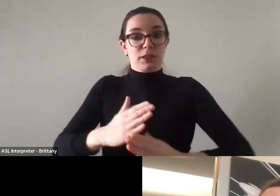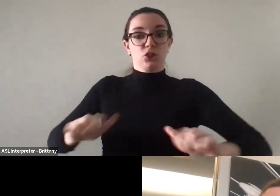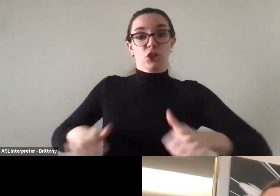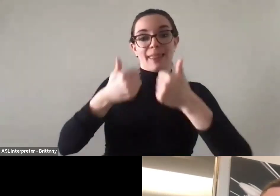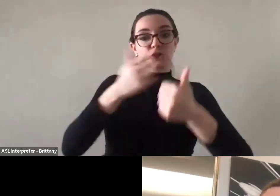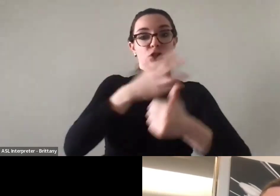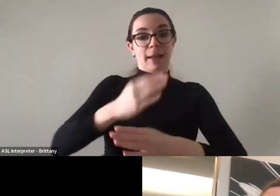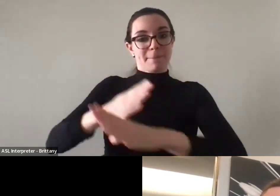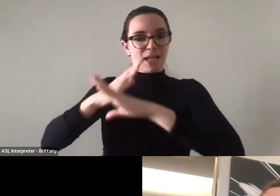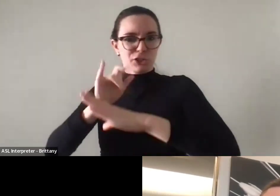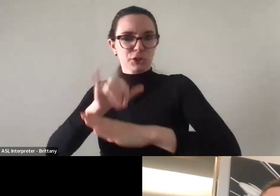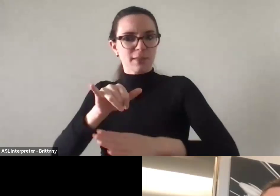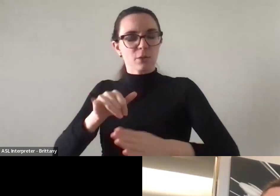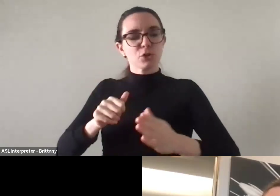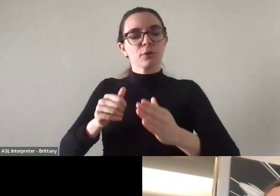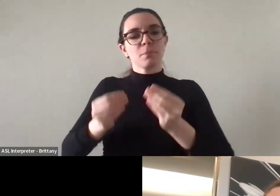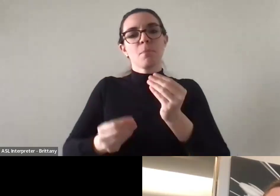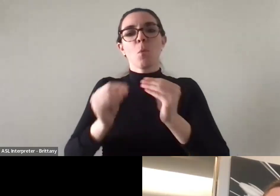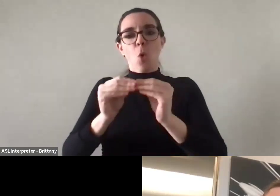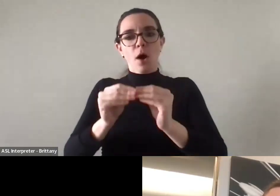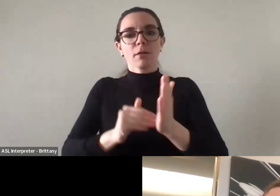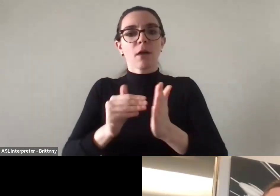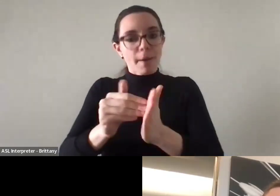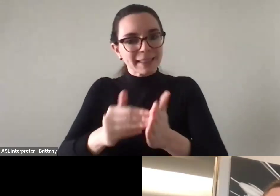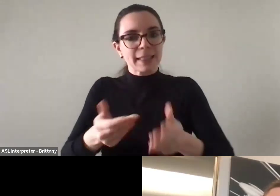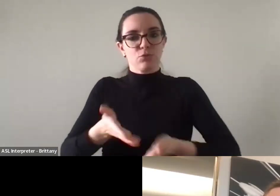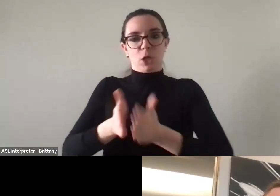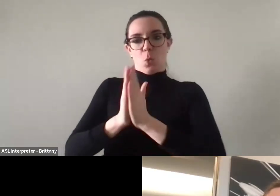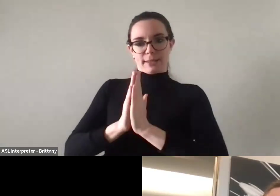more often commonly requested